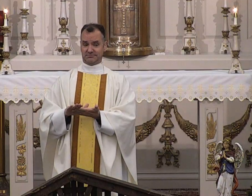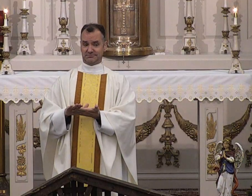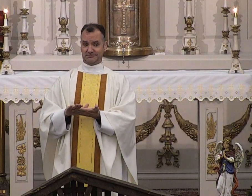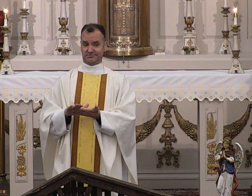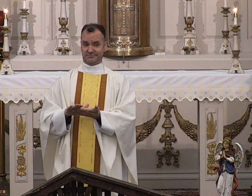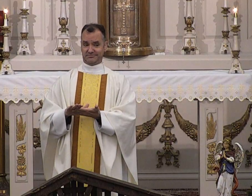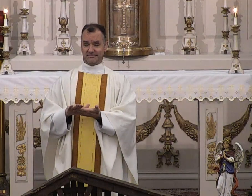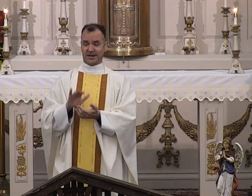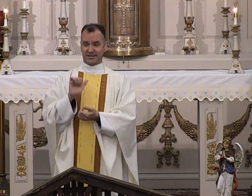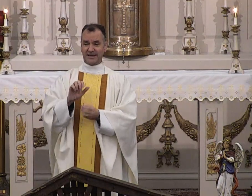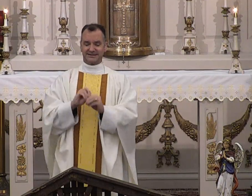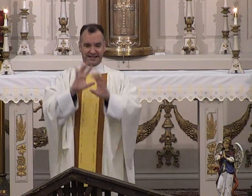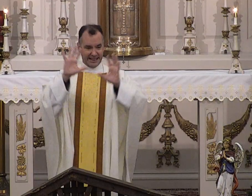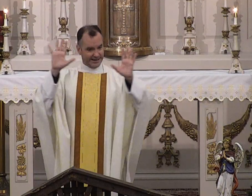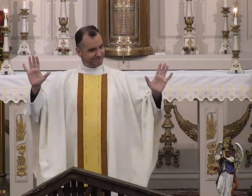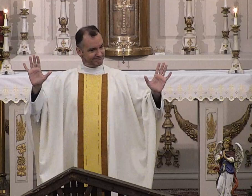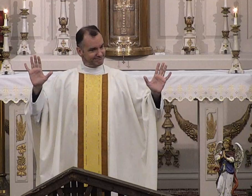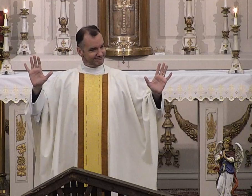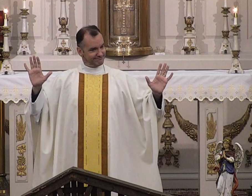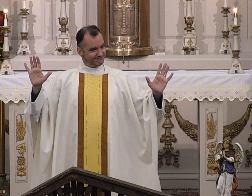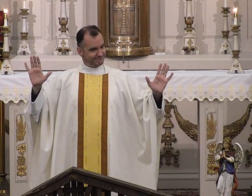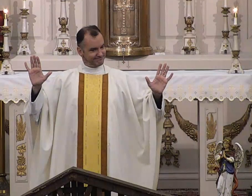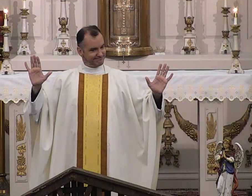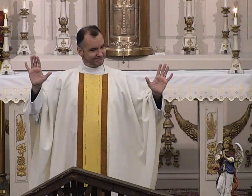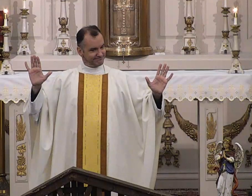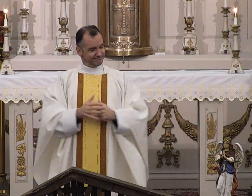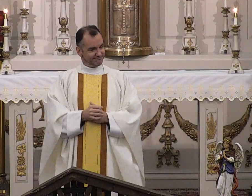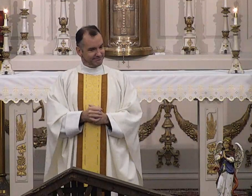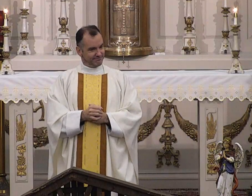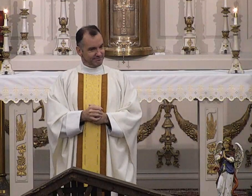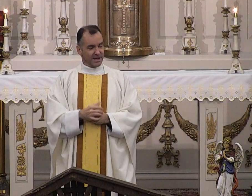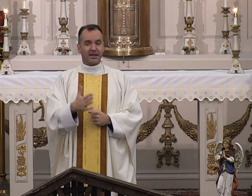holy, the light.